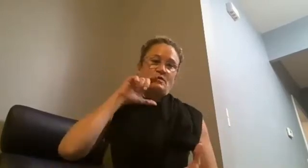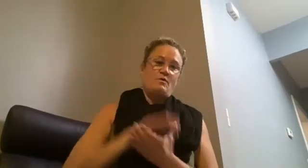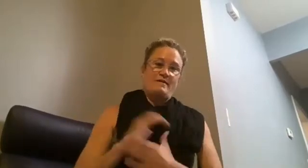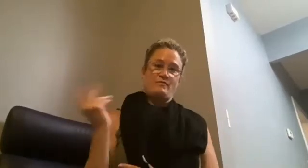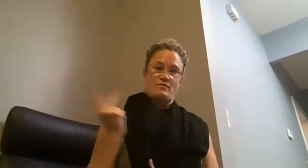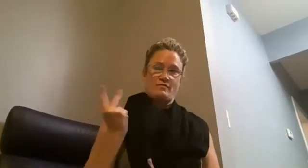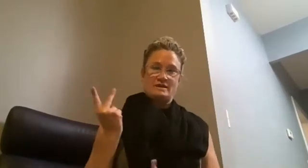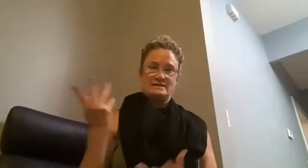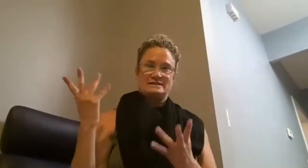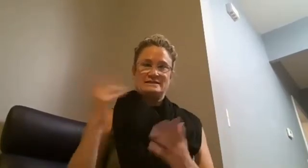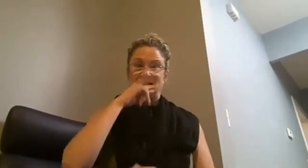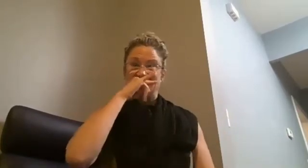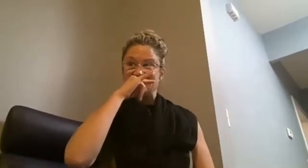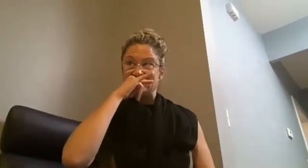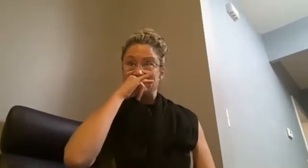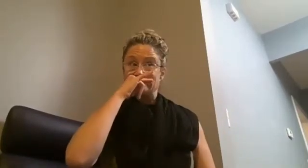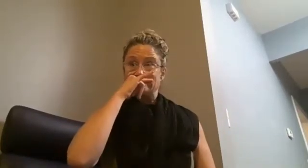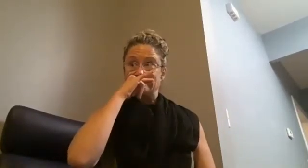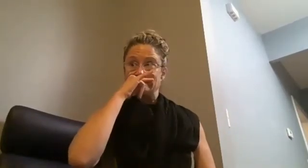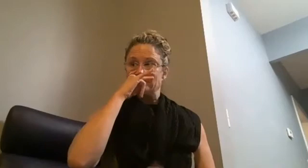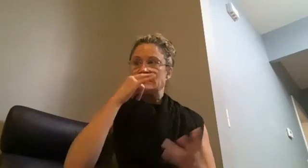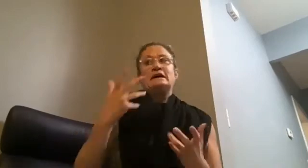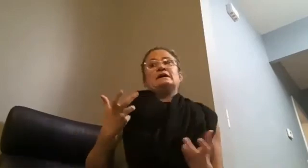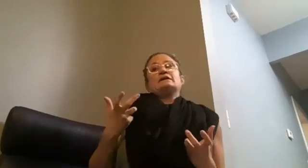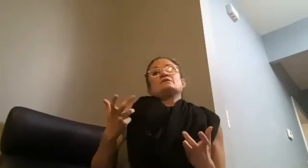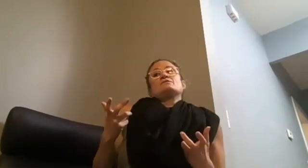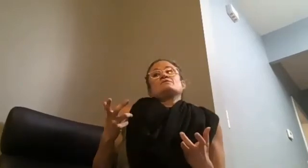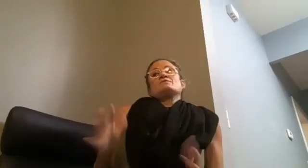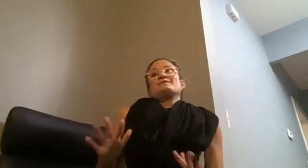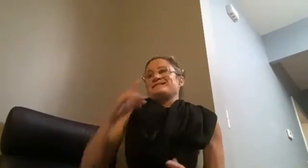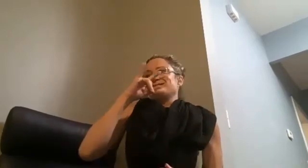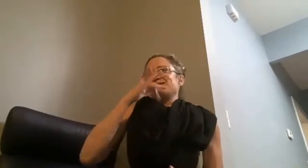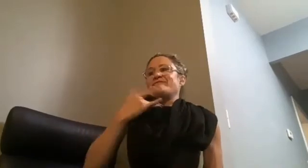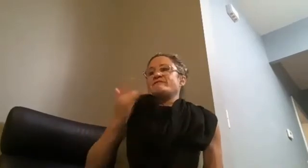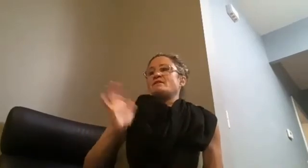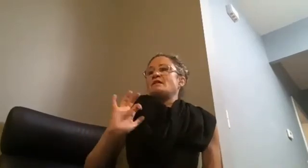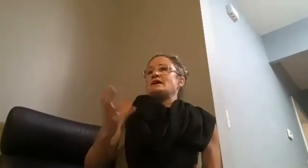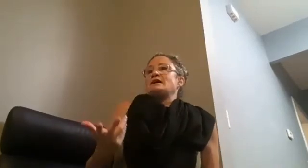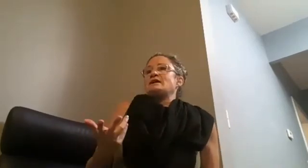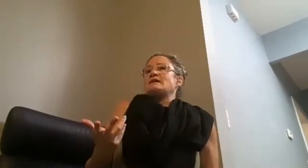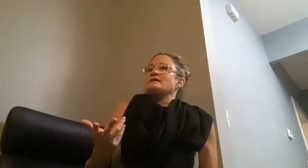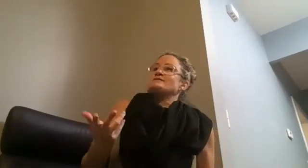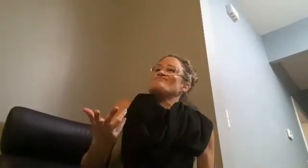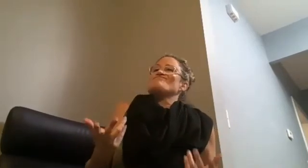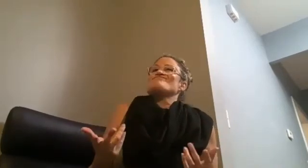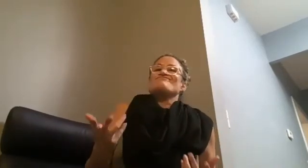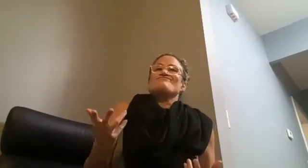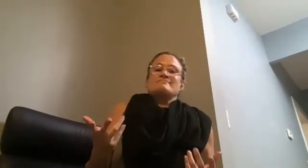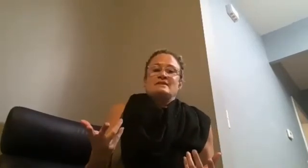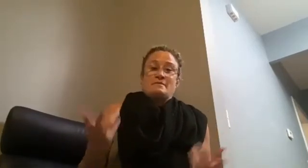kids, I said, I don't want to have kids. I feel like I come by that honestly because of some of the things that happened in my life.